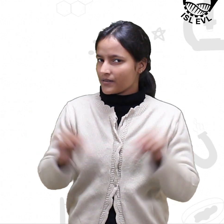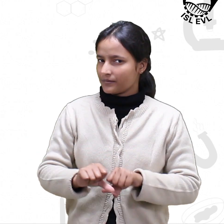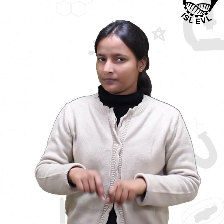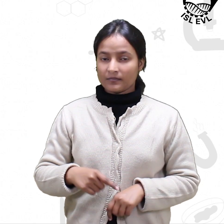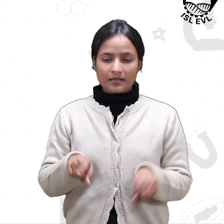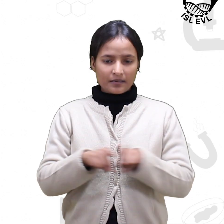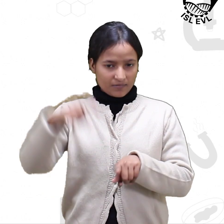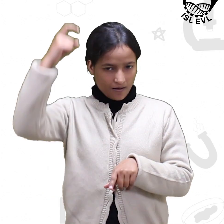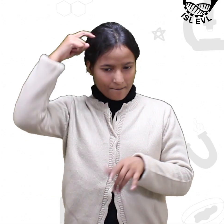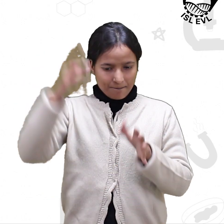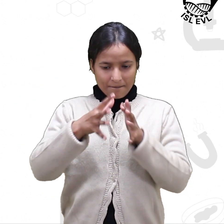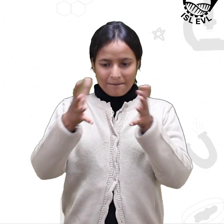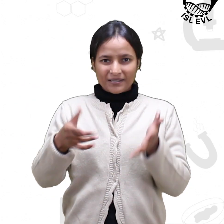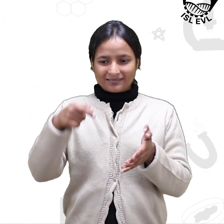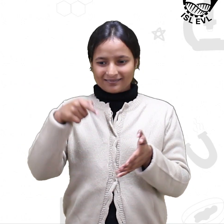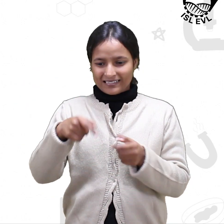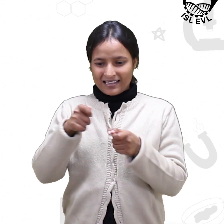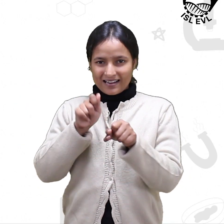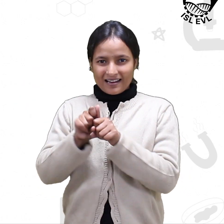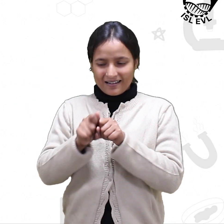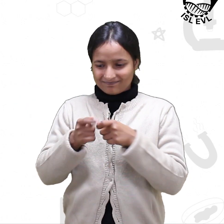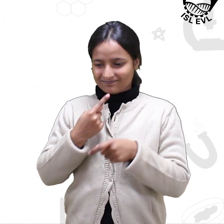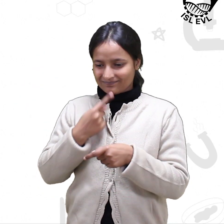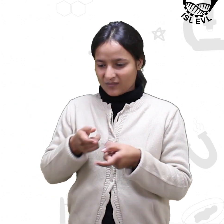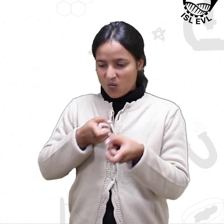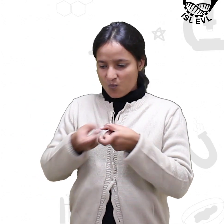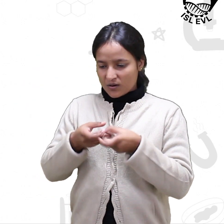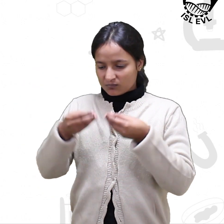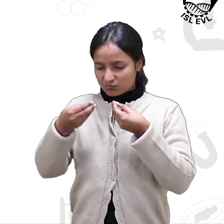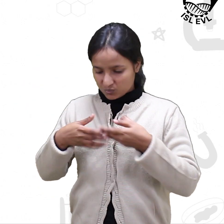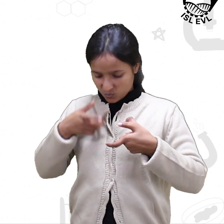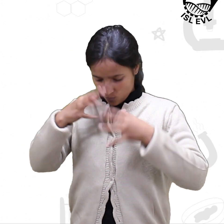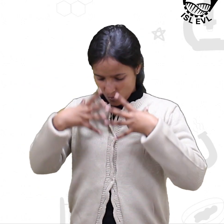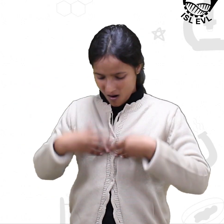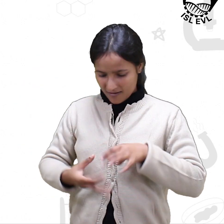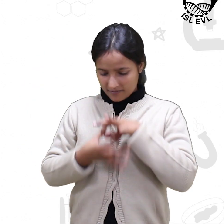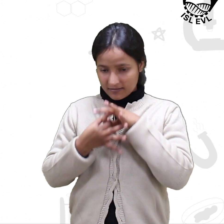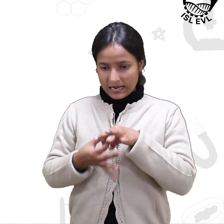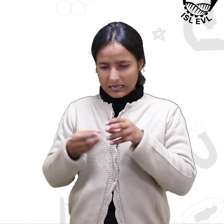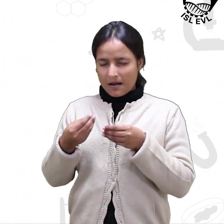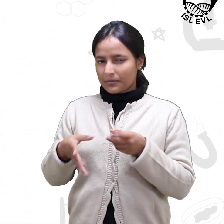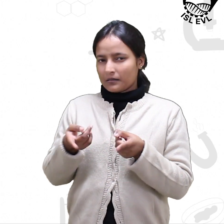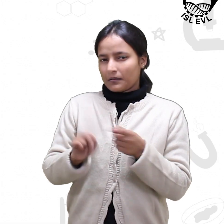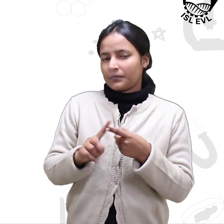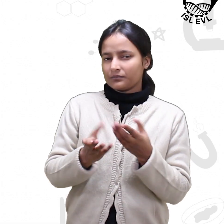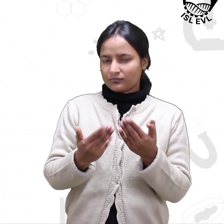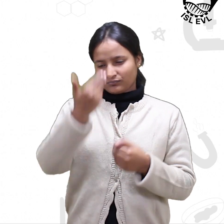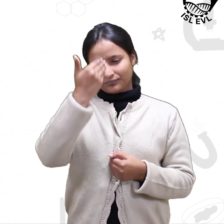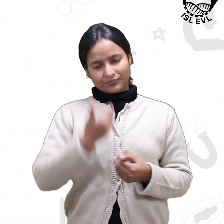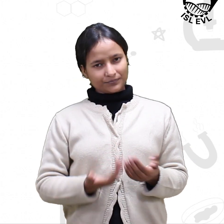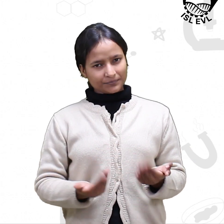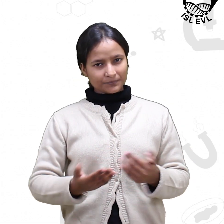from functioning for a period of time, and that also leads to paralysis. Interesting. So